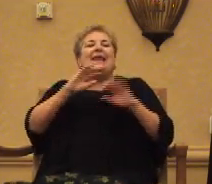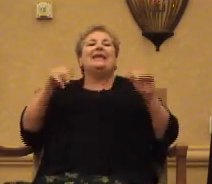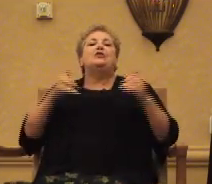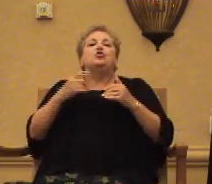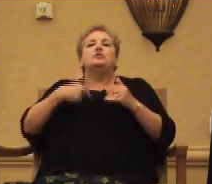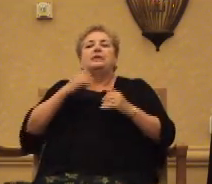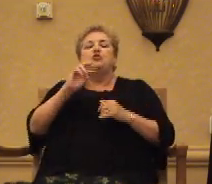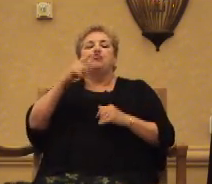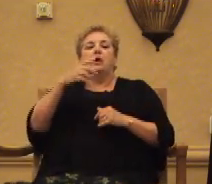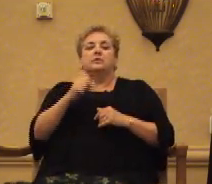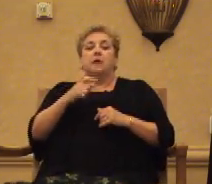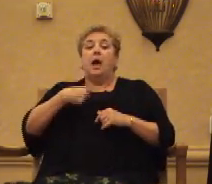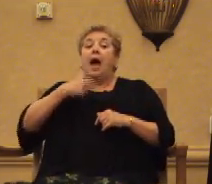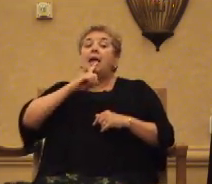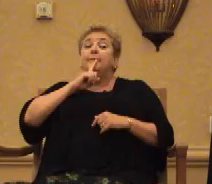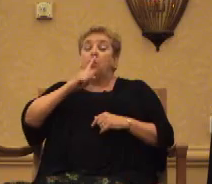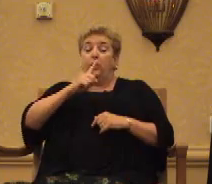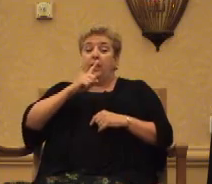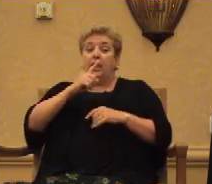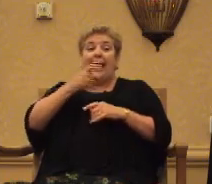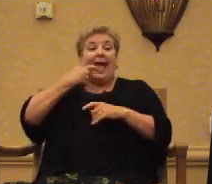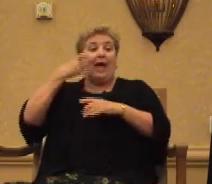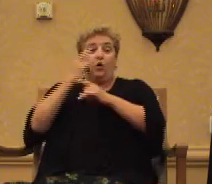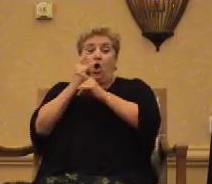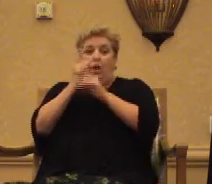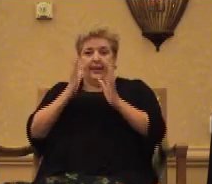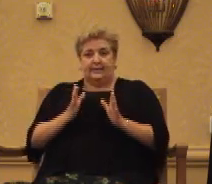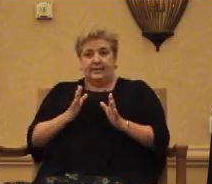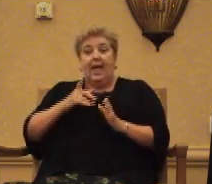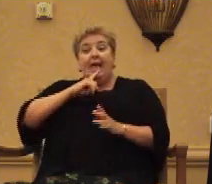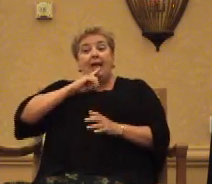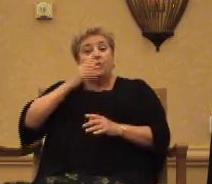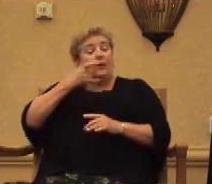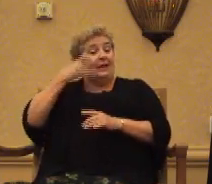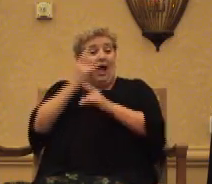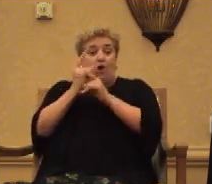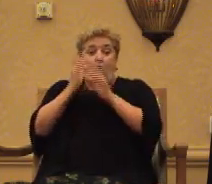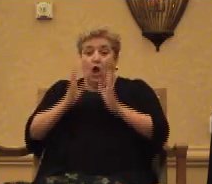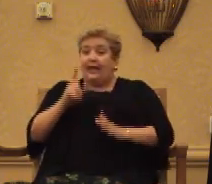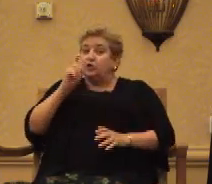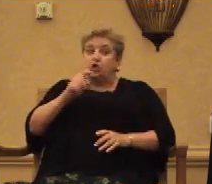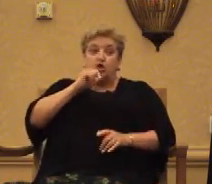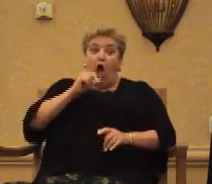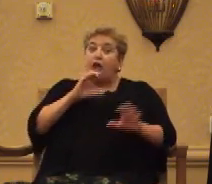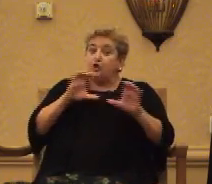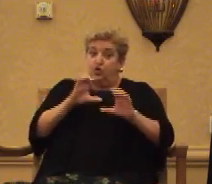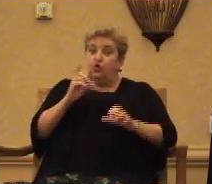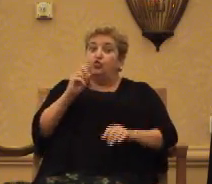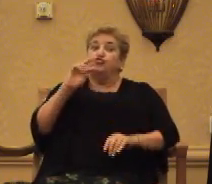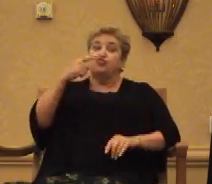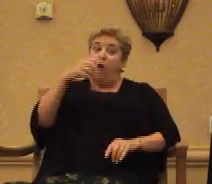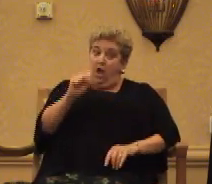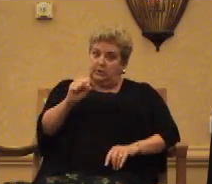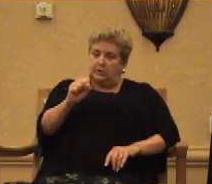I'm a real alcoholic. Alcoholics should not do drugs. It's bad. Oh my